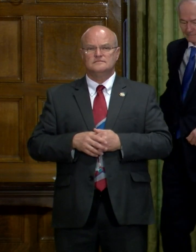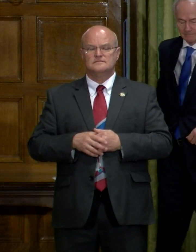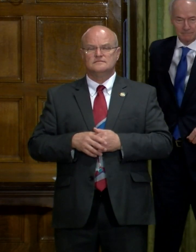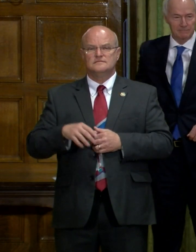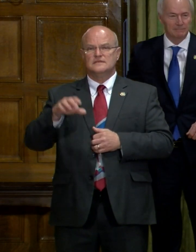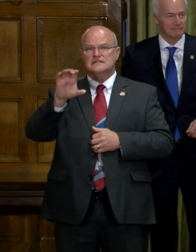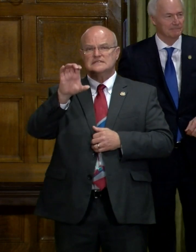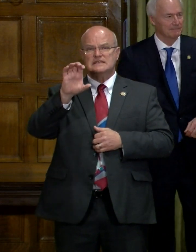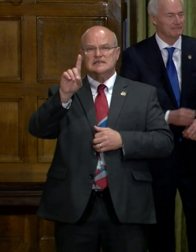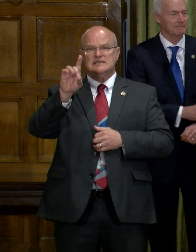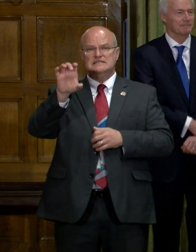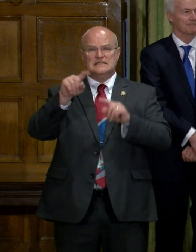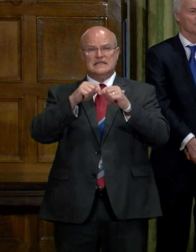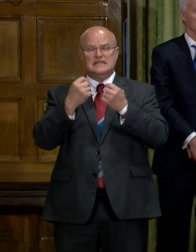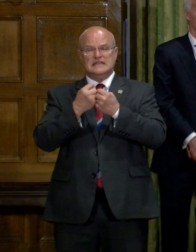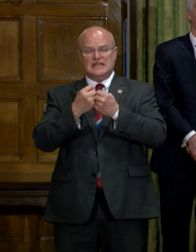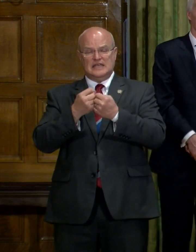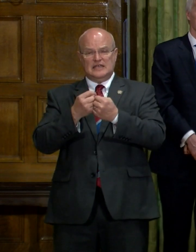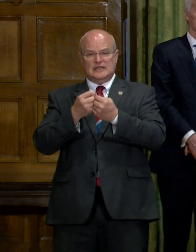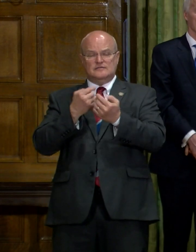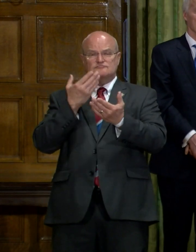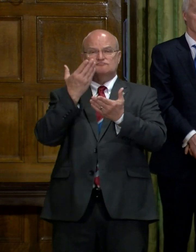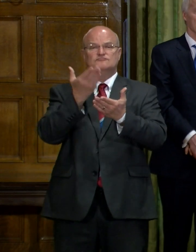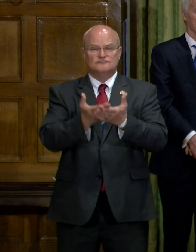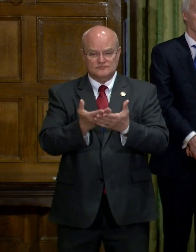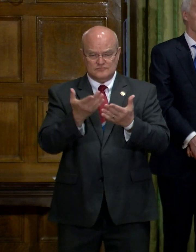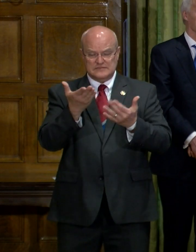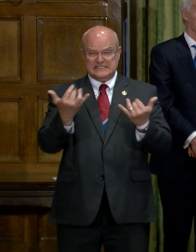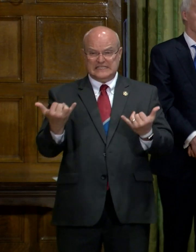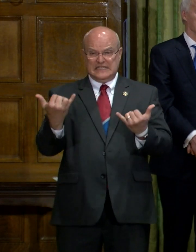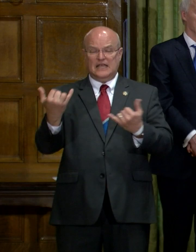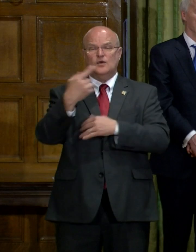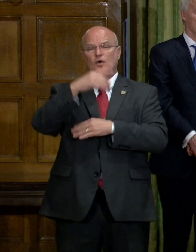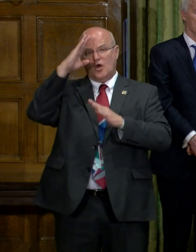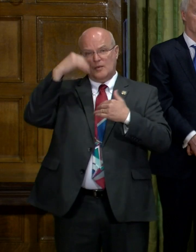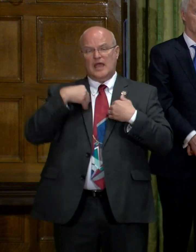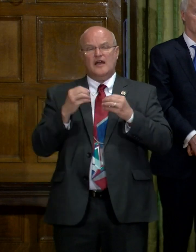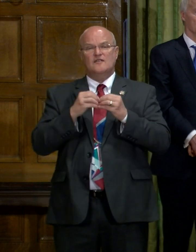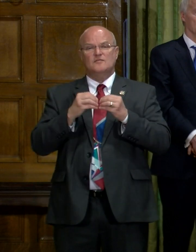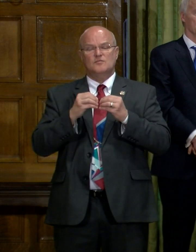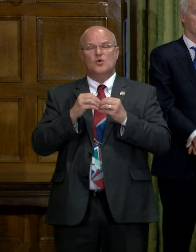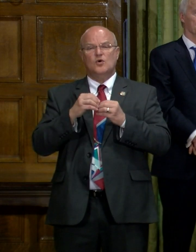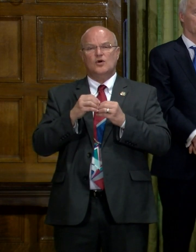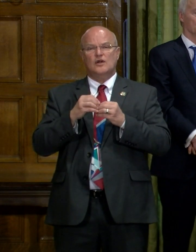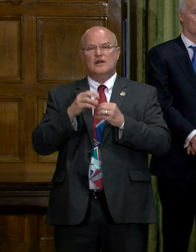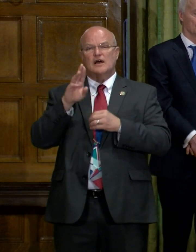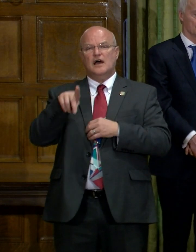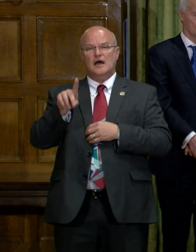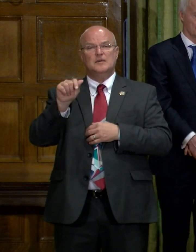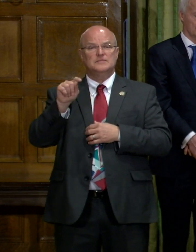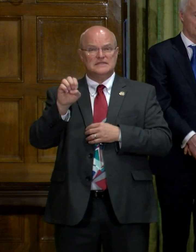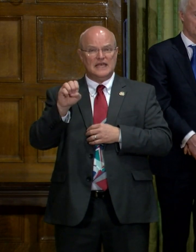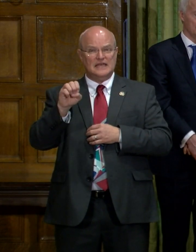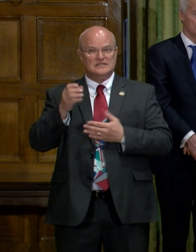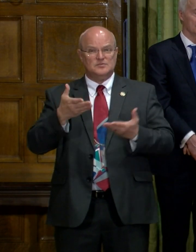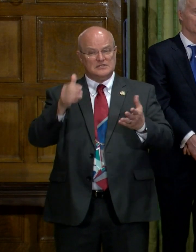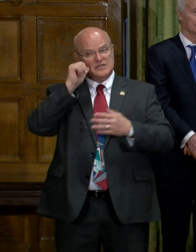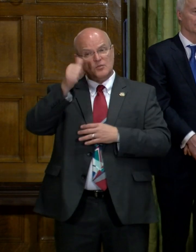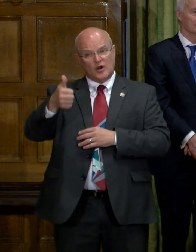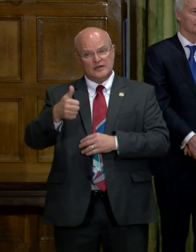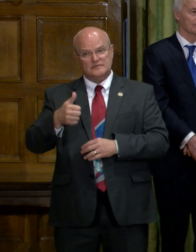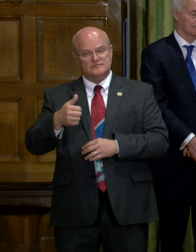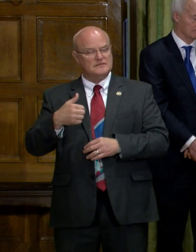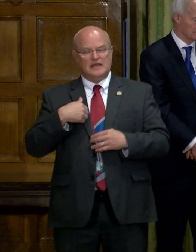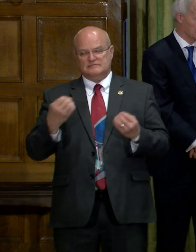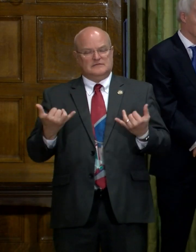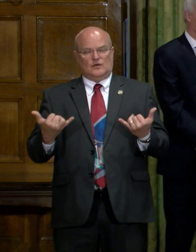The CDC team has gone on site today, so we're hoping we'll have more updates to present tomorrow.